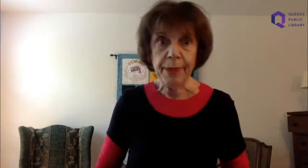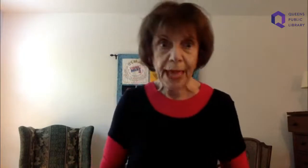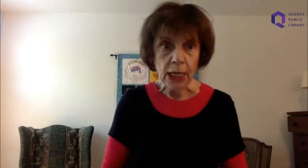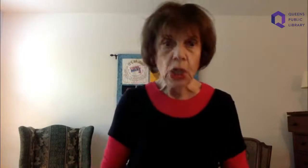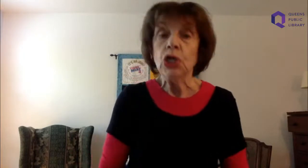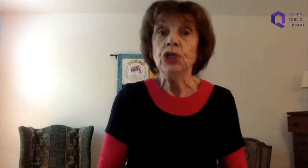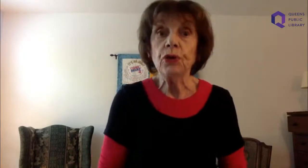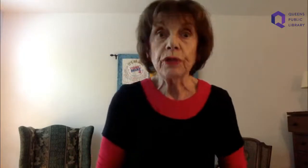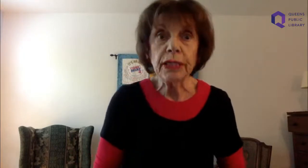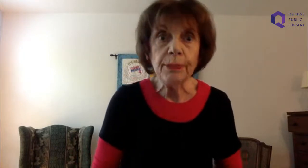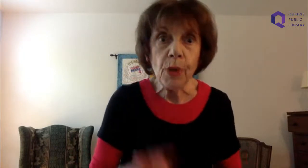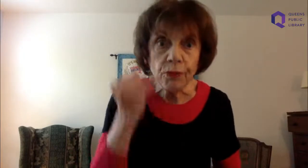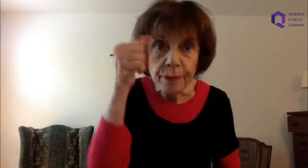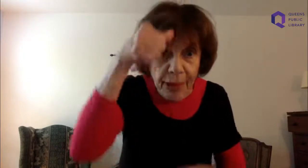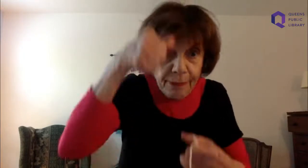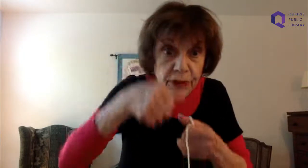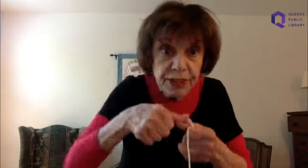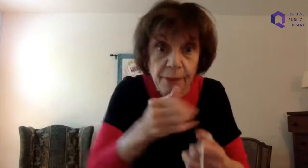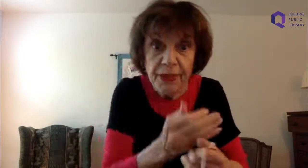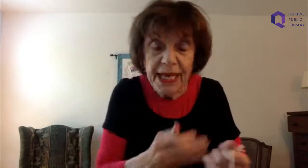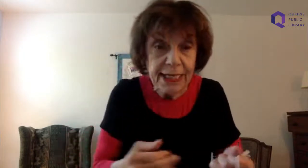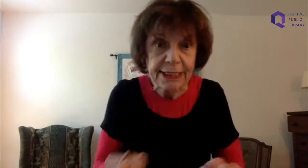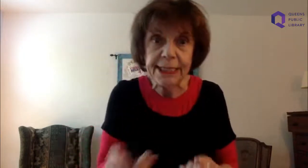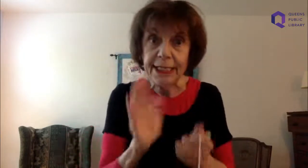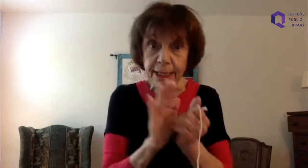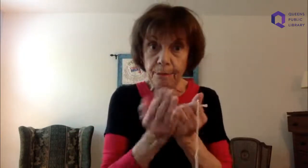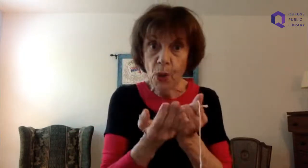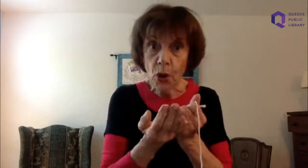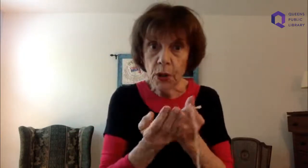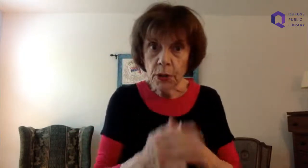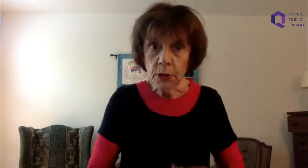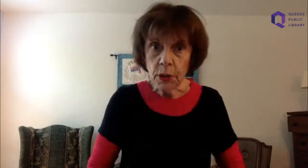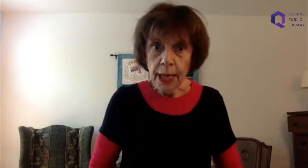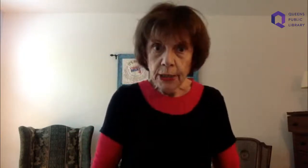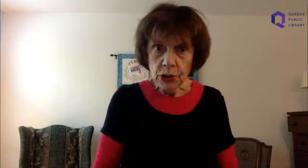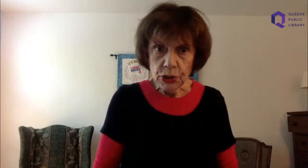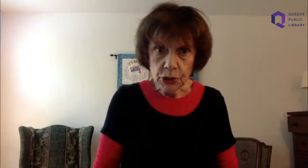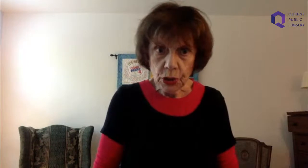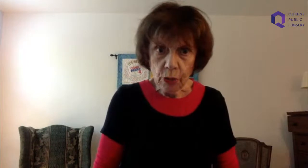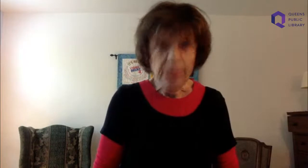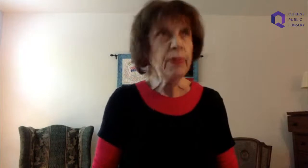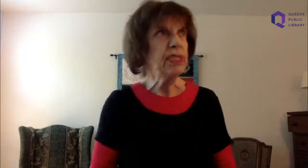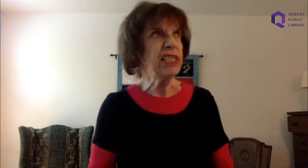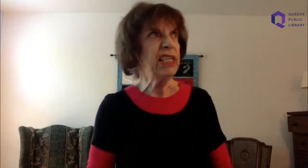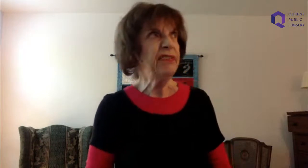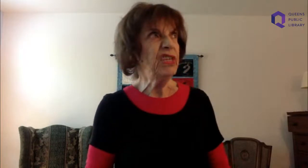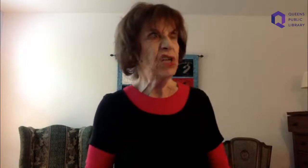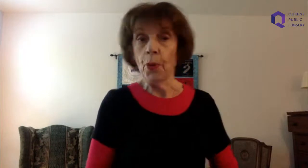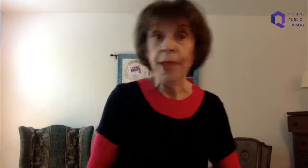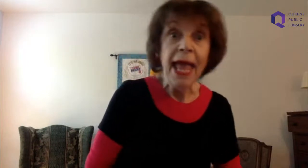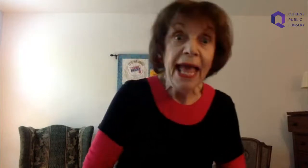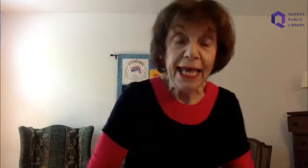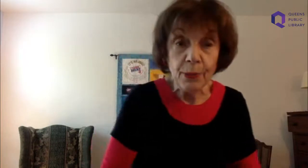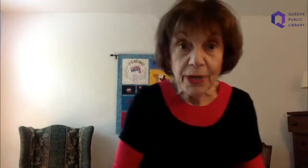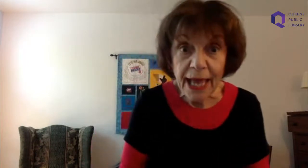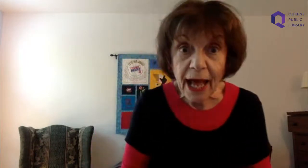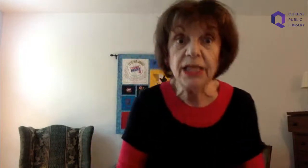back." So the little boy remembered something he had seen in a book. So maybe it was a TV show. He went under his